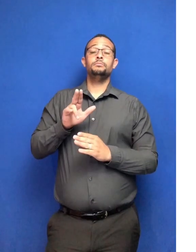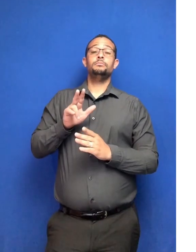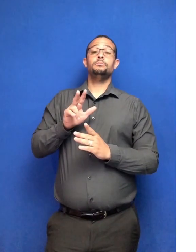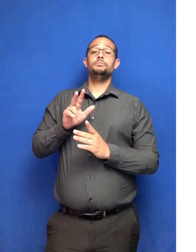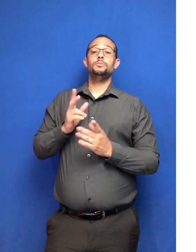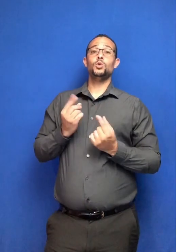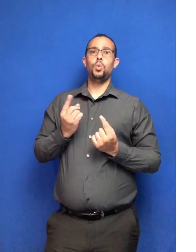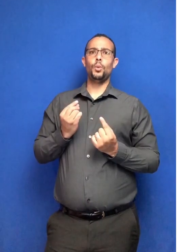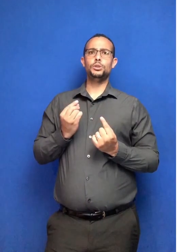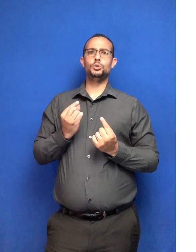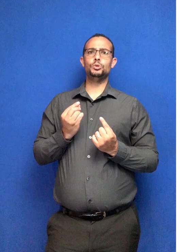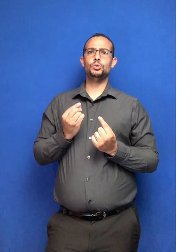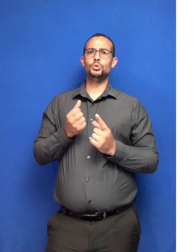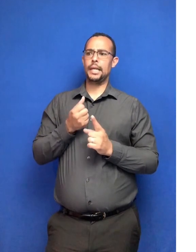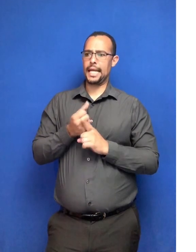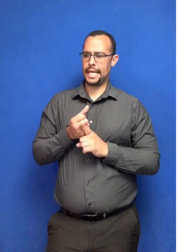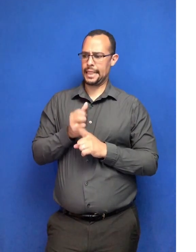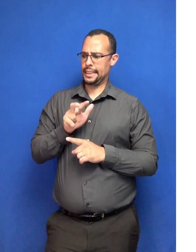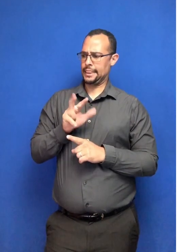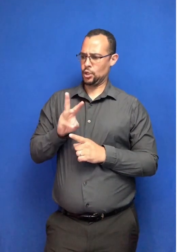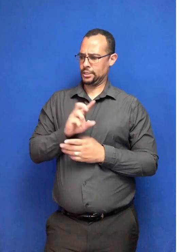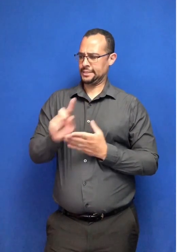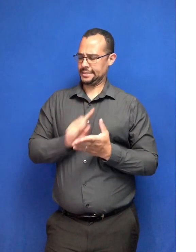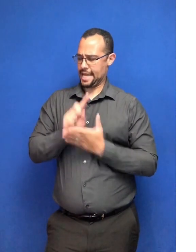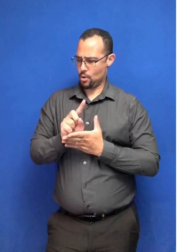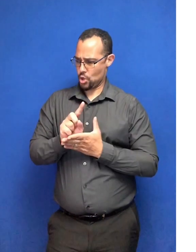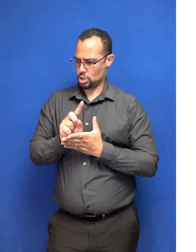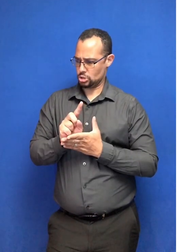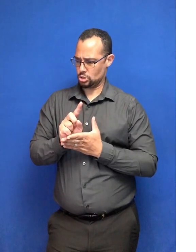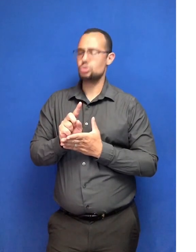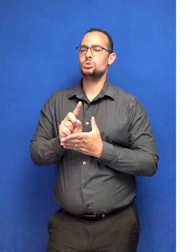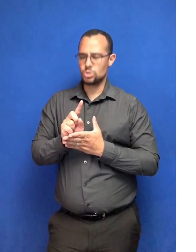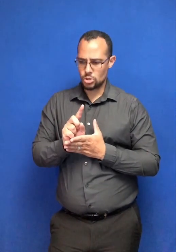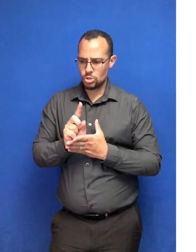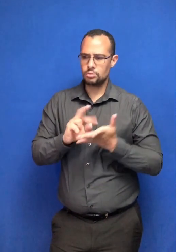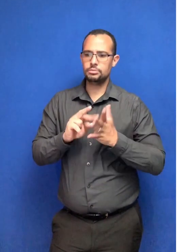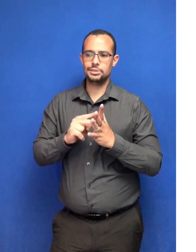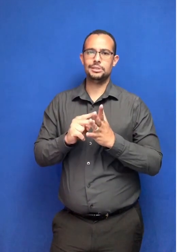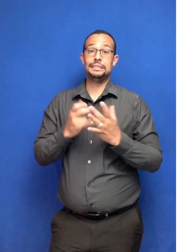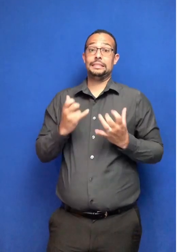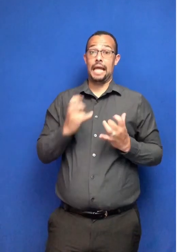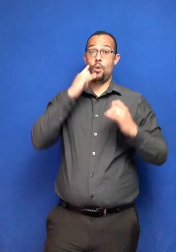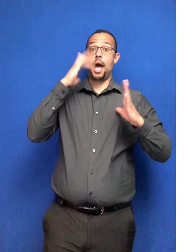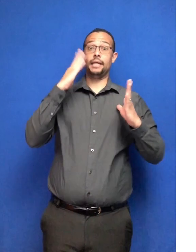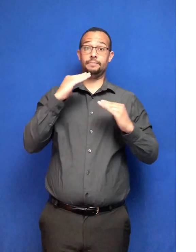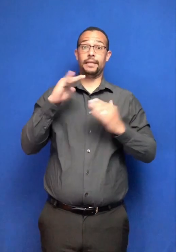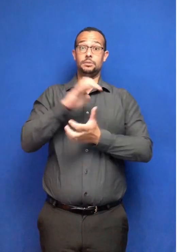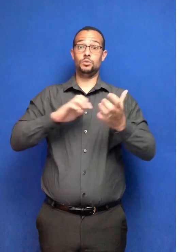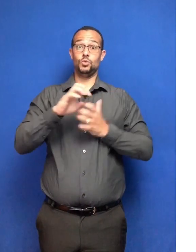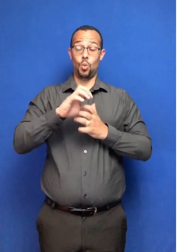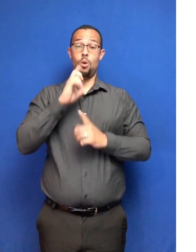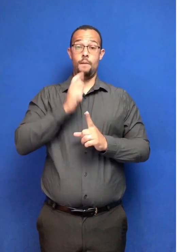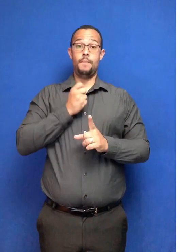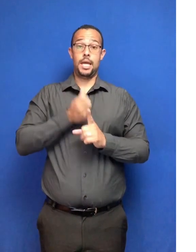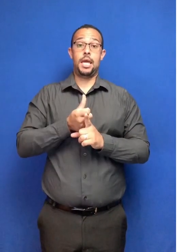getting prepared any time of the year to now, we actually have an advisory. We're expecting a storm, or it's possible.